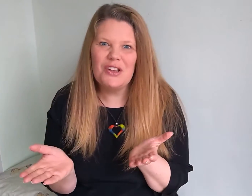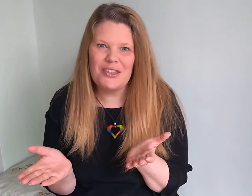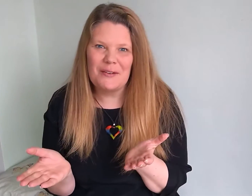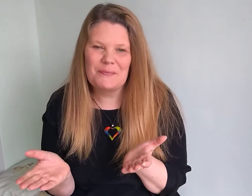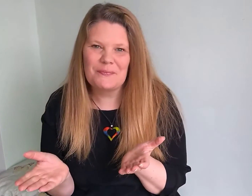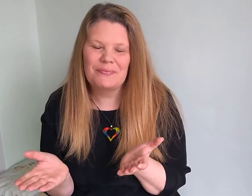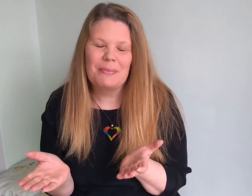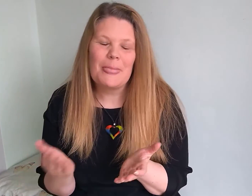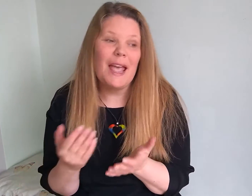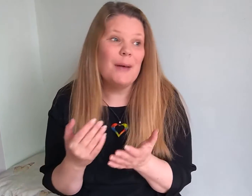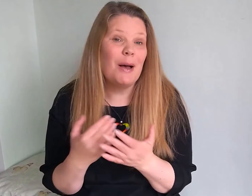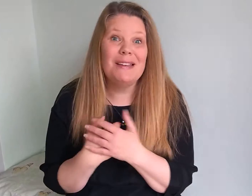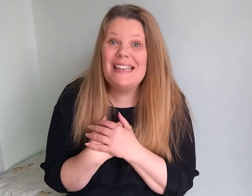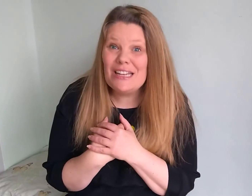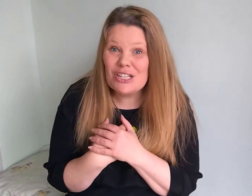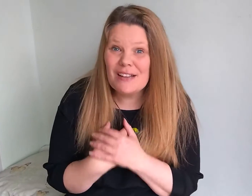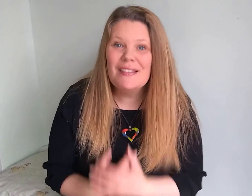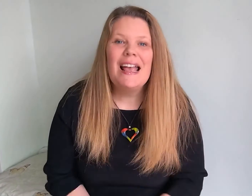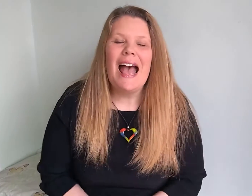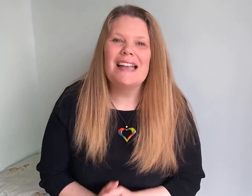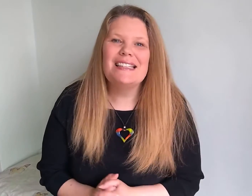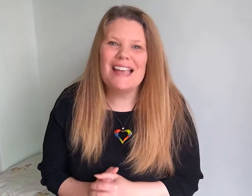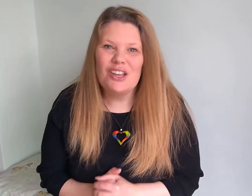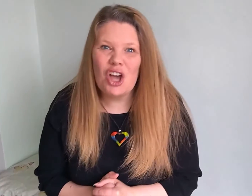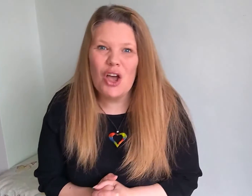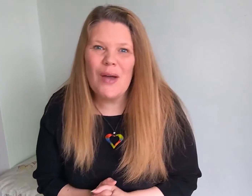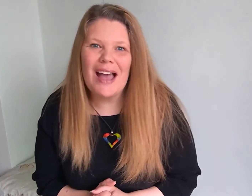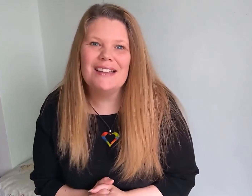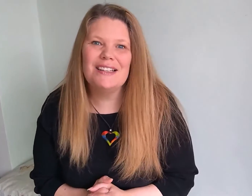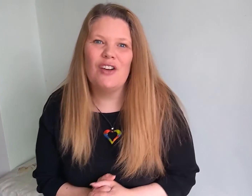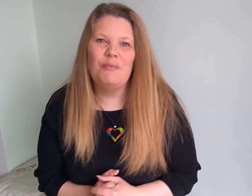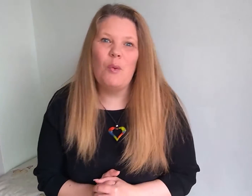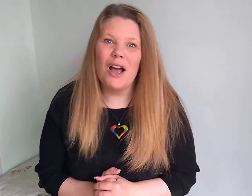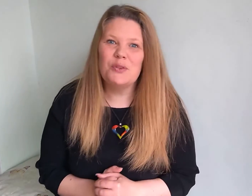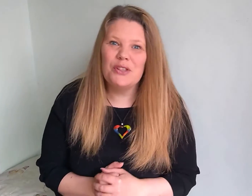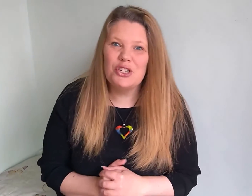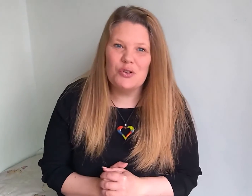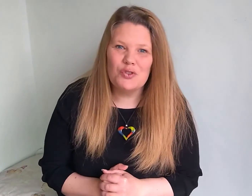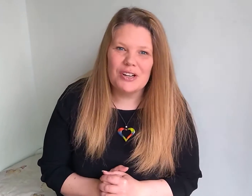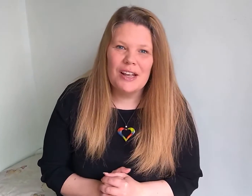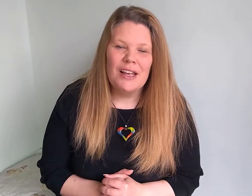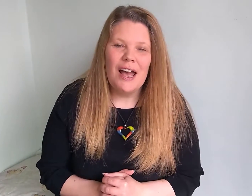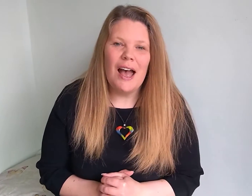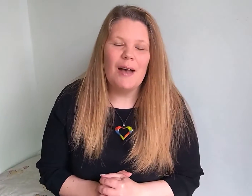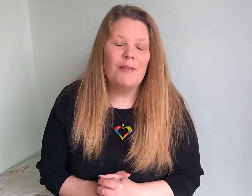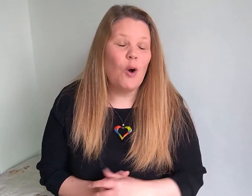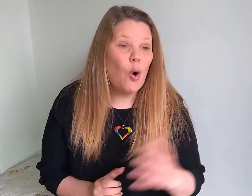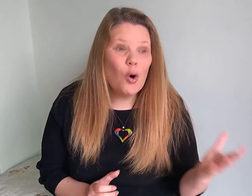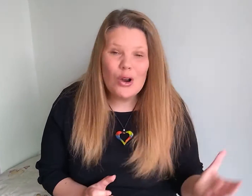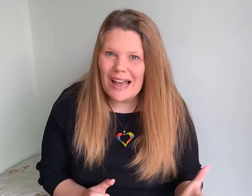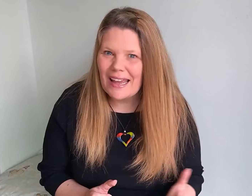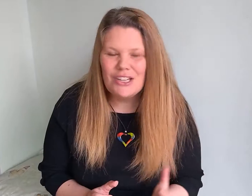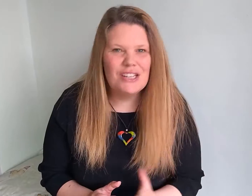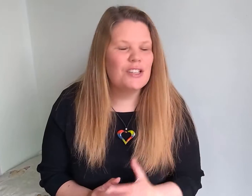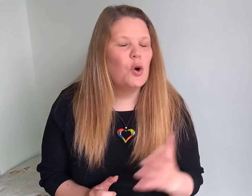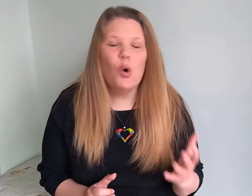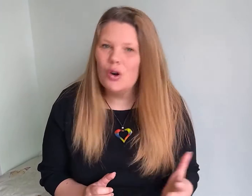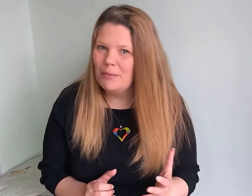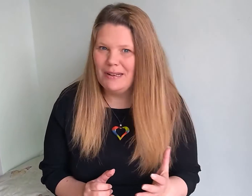another. I'm a teacher and a Senko, and I've worked with children of all ages and all